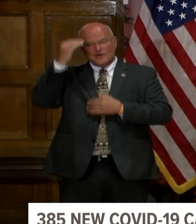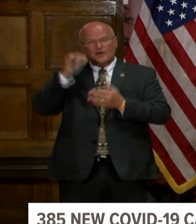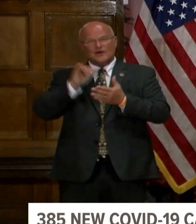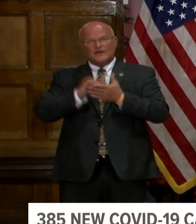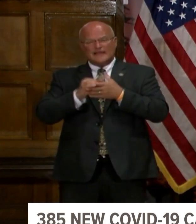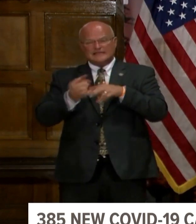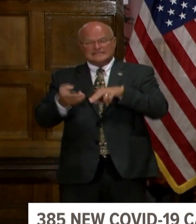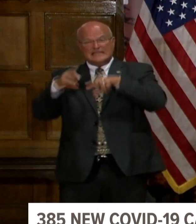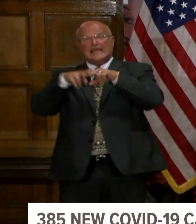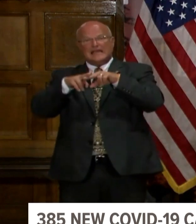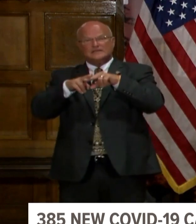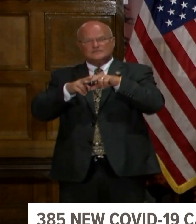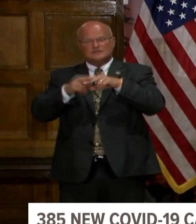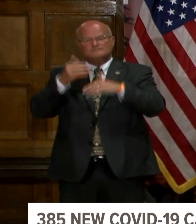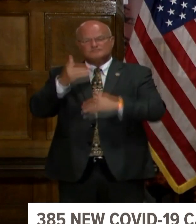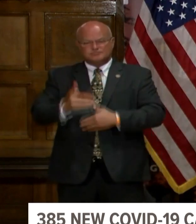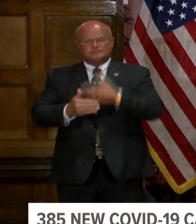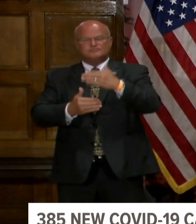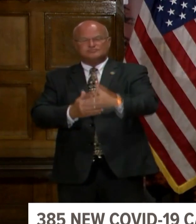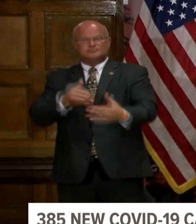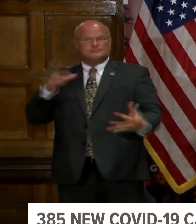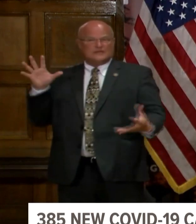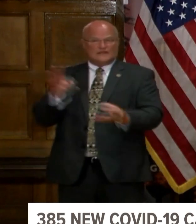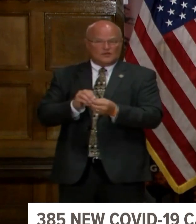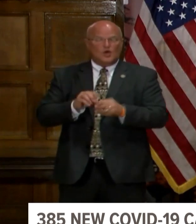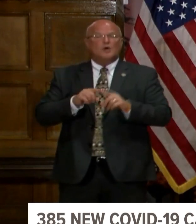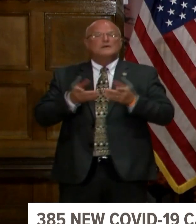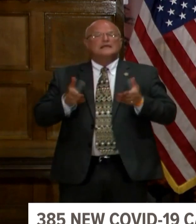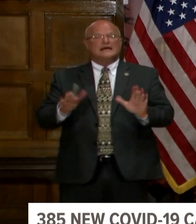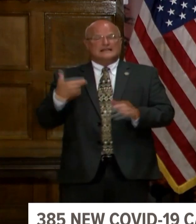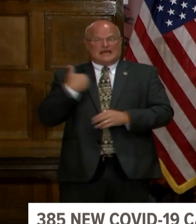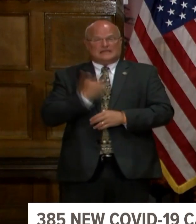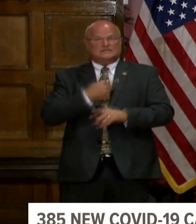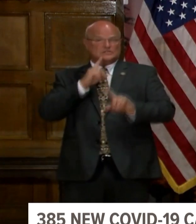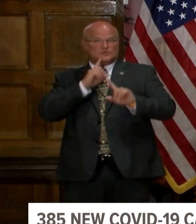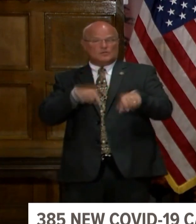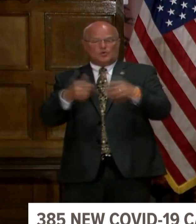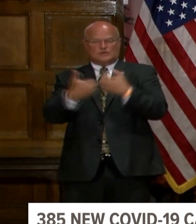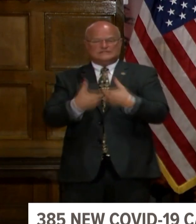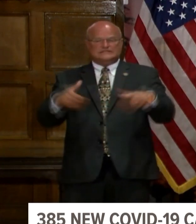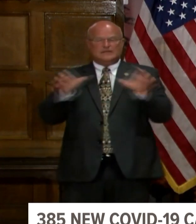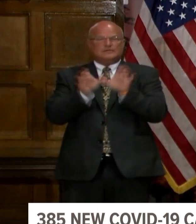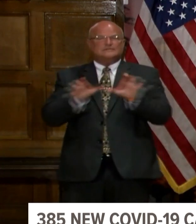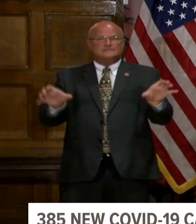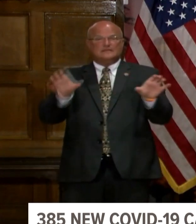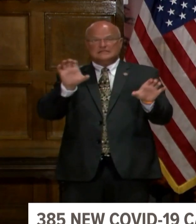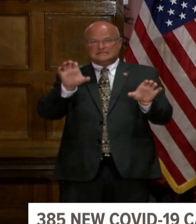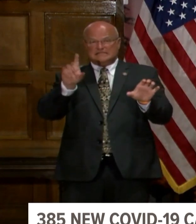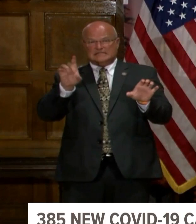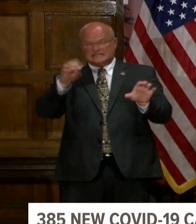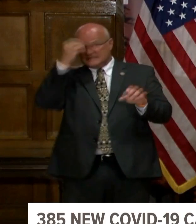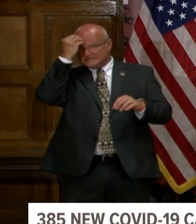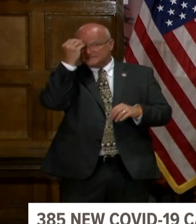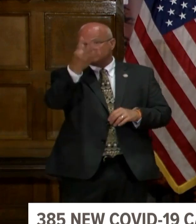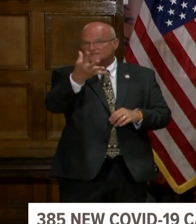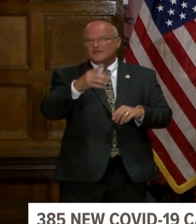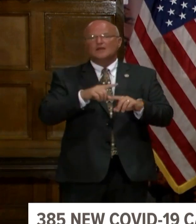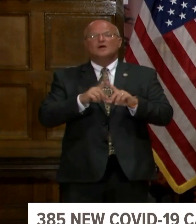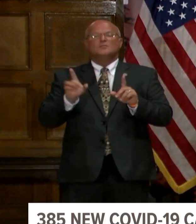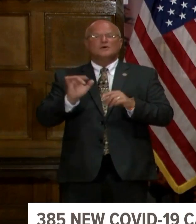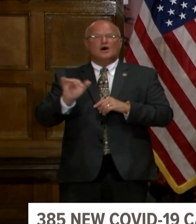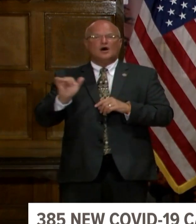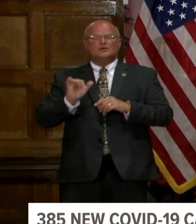an extra step to go through to get that total, but that allows us to report separately to the CDC, but also to